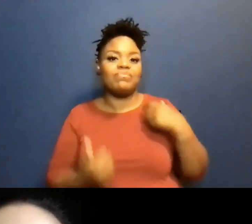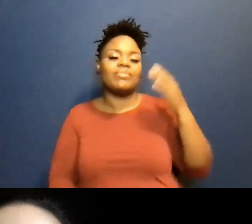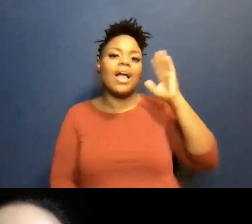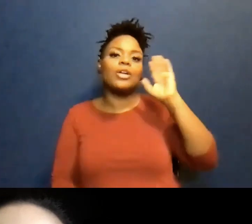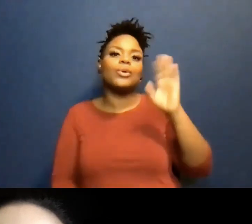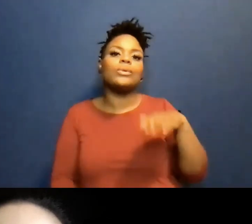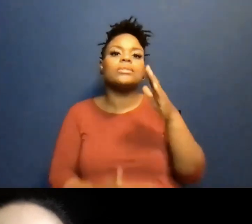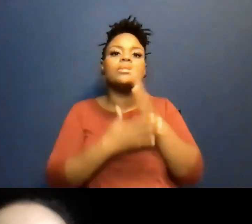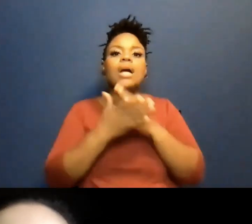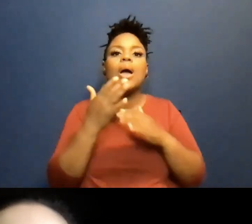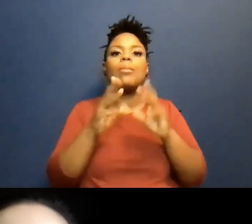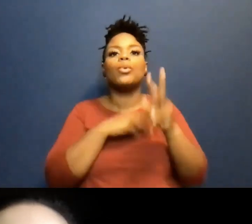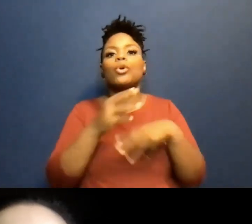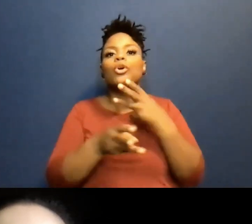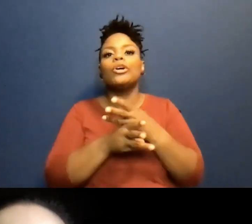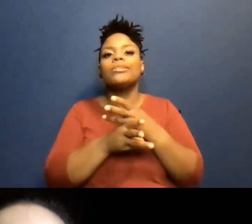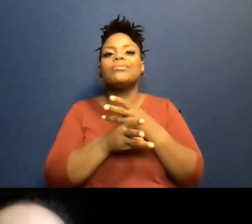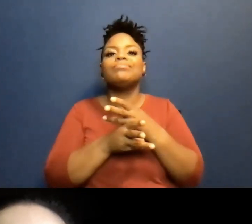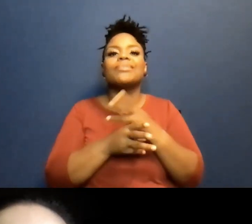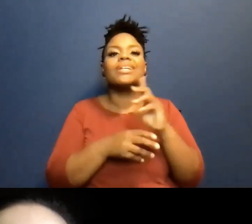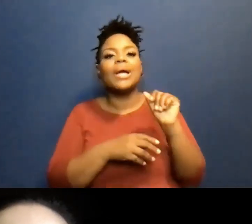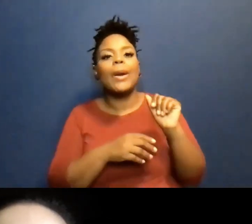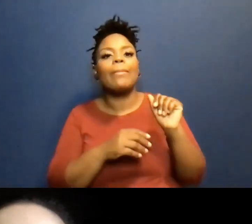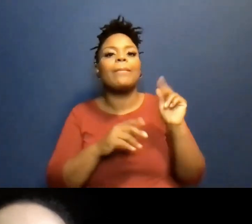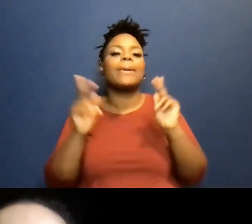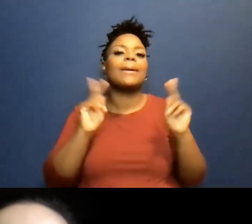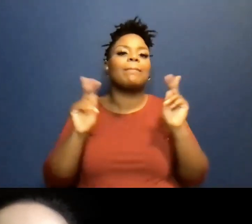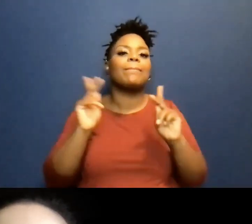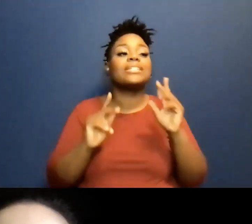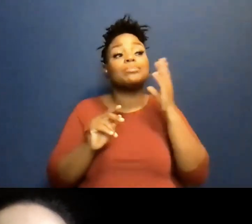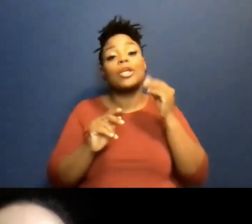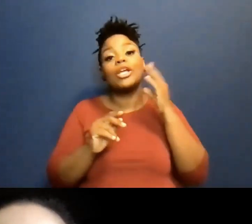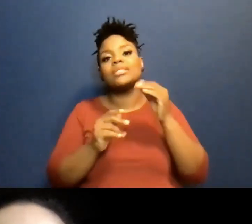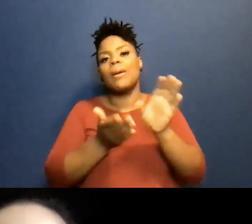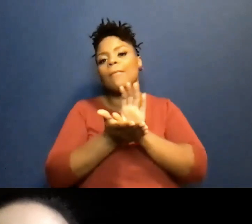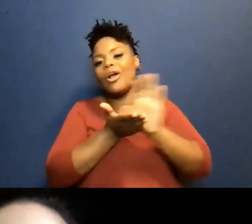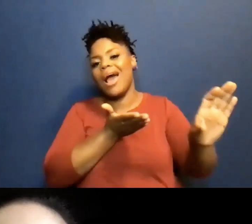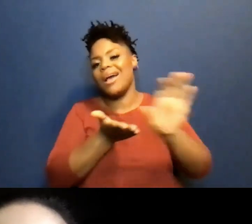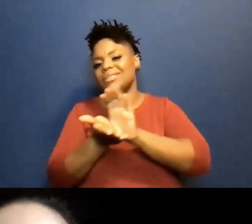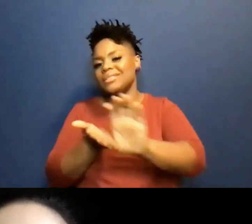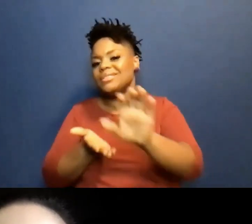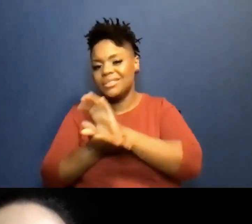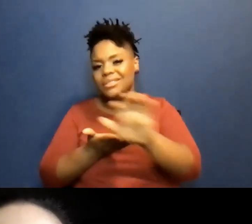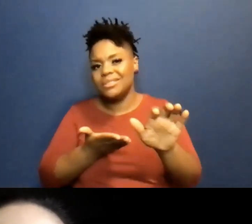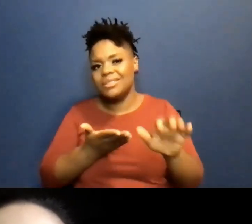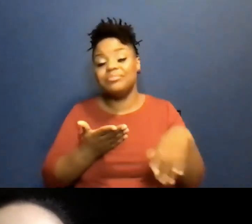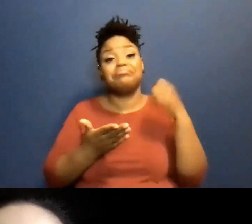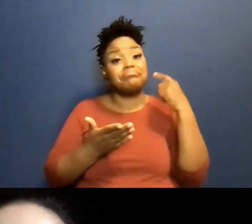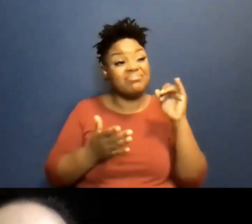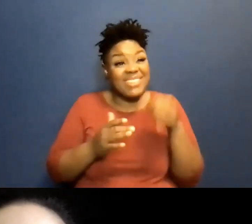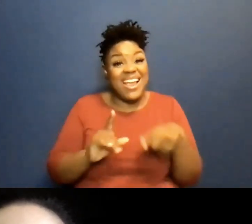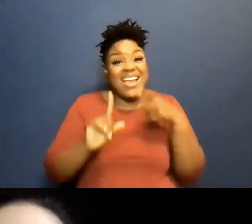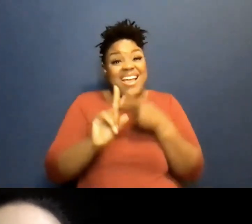just almost a meditation on how ingrained we are in the natural world, you know, without having